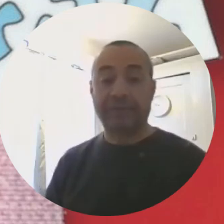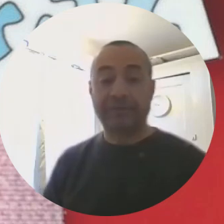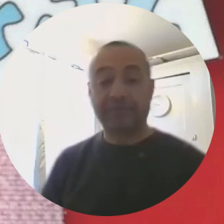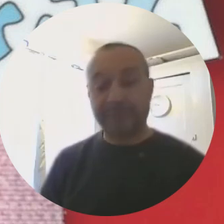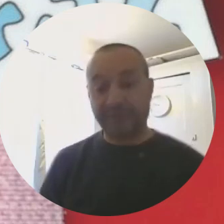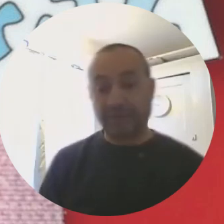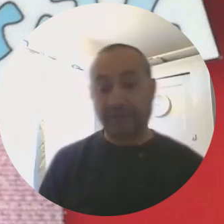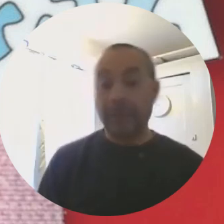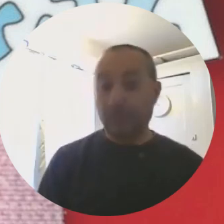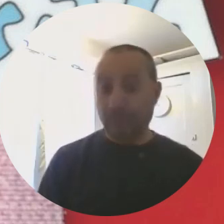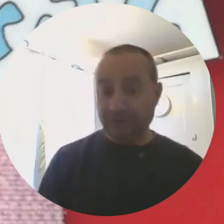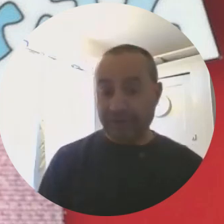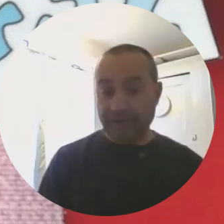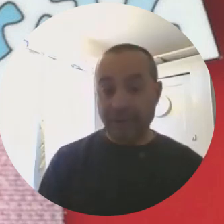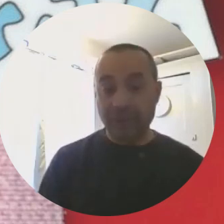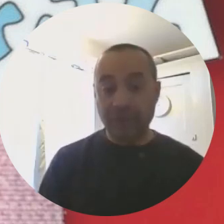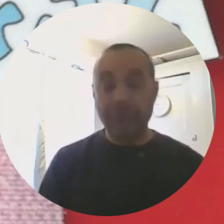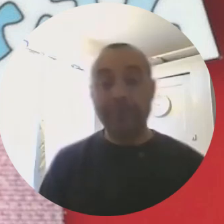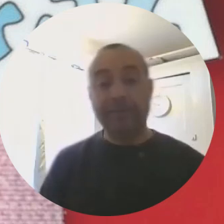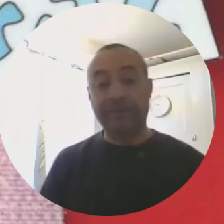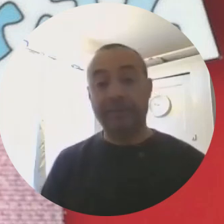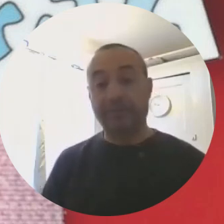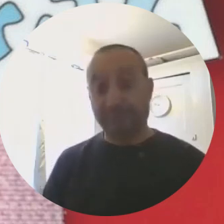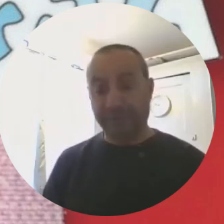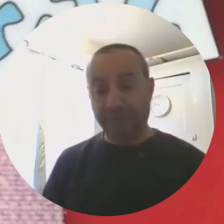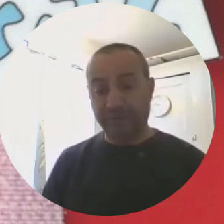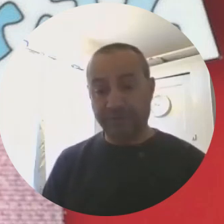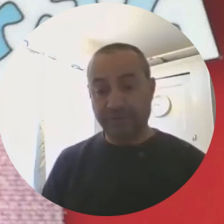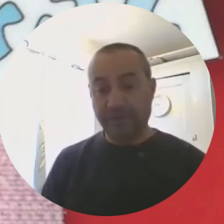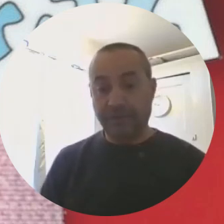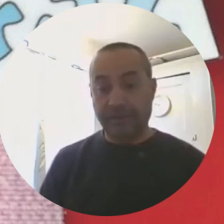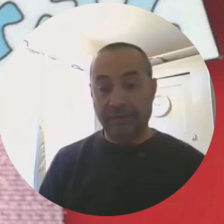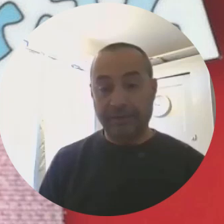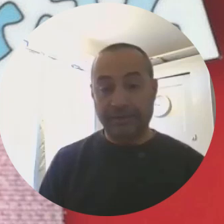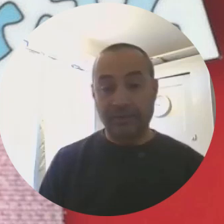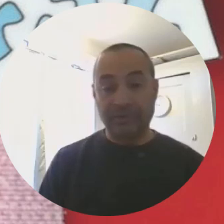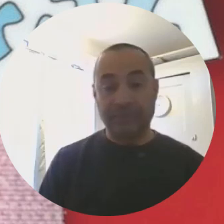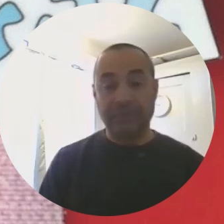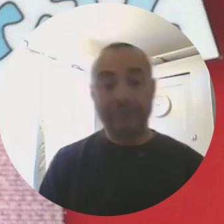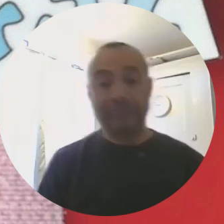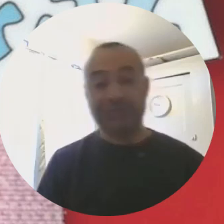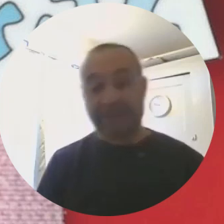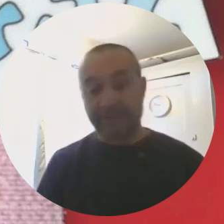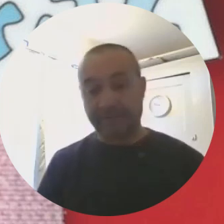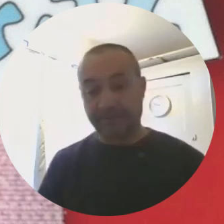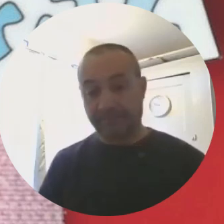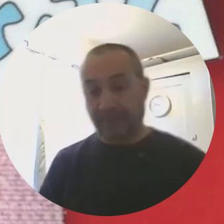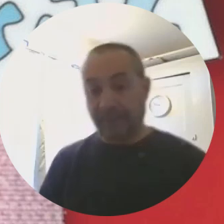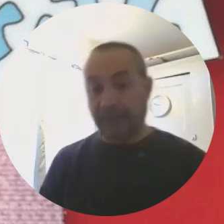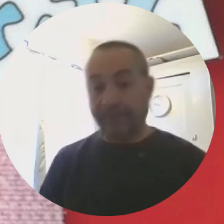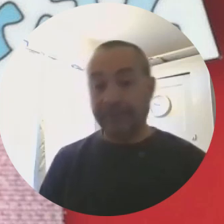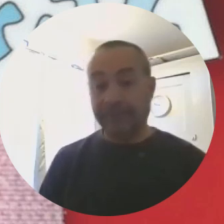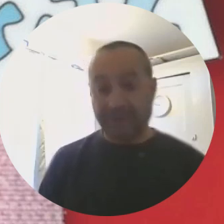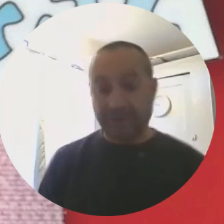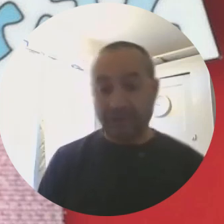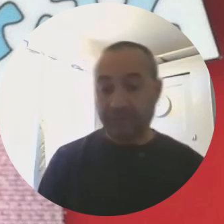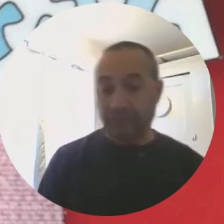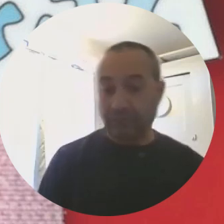of choices, which again should be based on motivators and things which are meaningful to the child, and that the child will